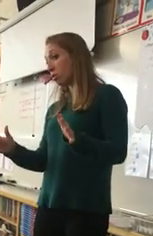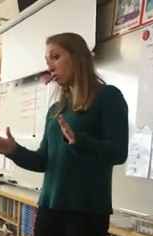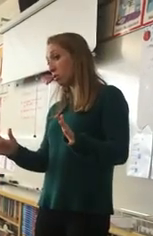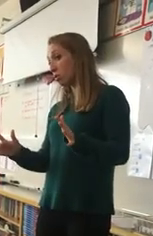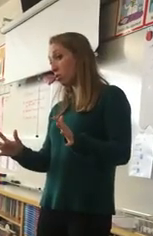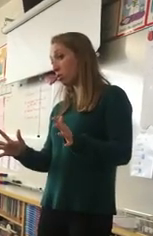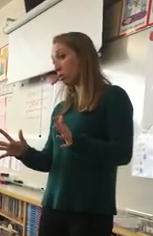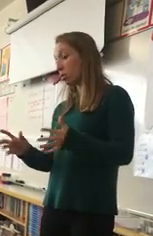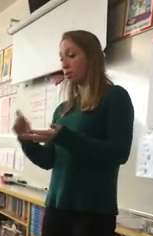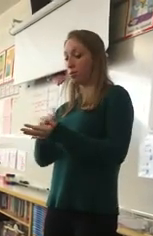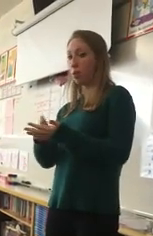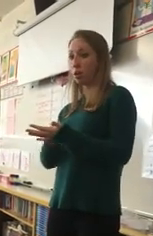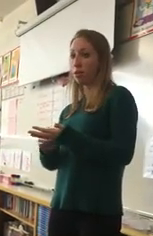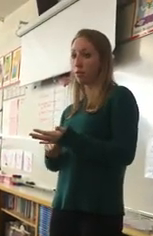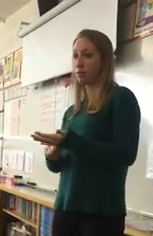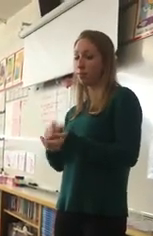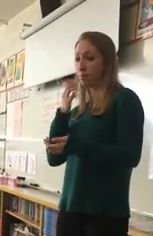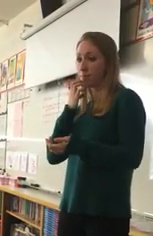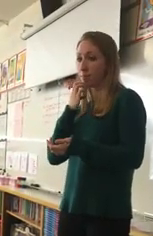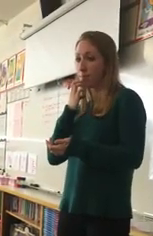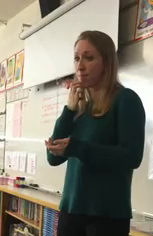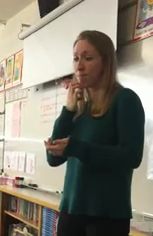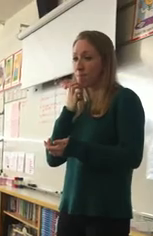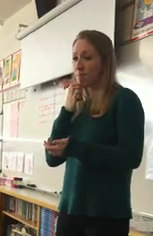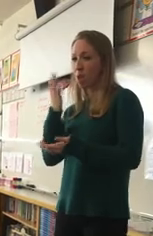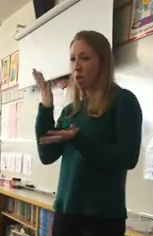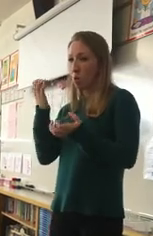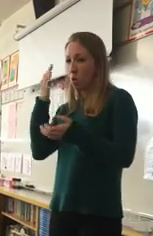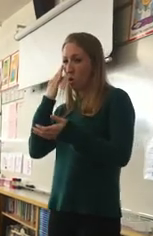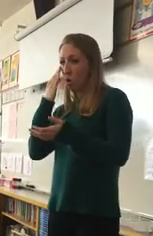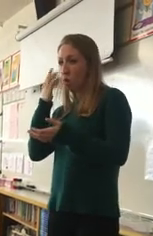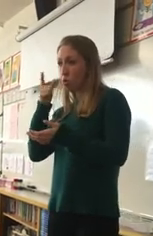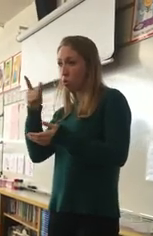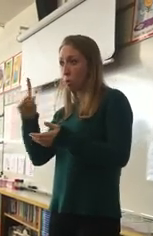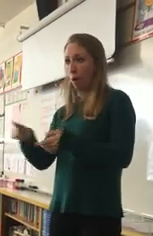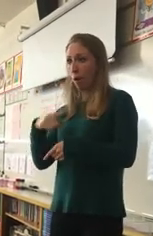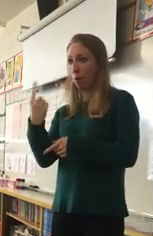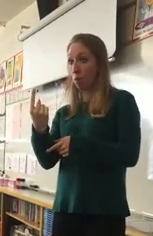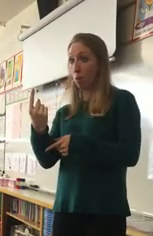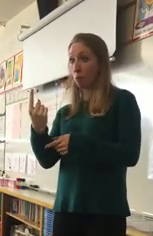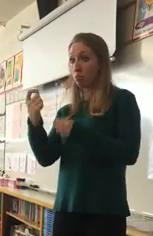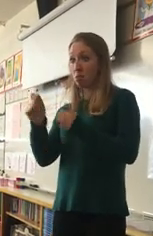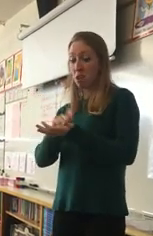The reason for that is I want to see what you can do all by yourself so I know where to go from here for the rest of the